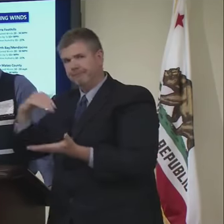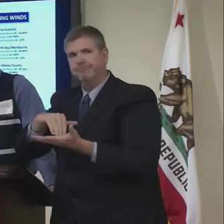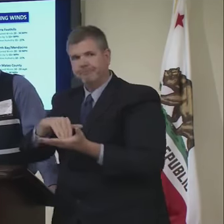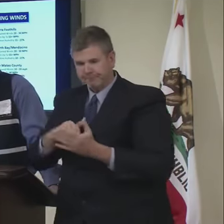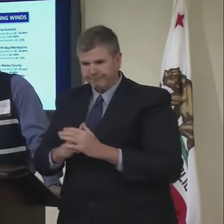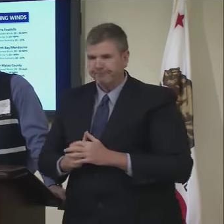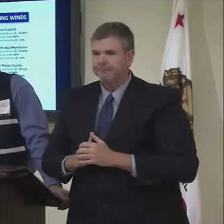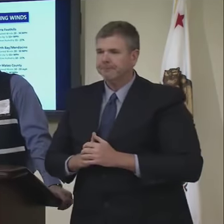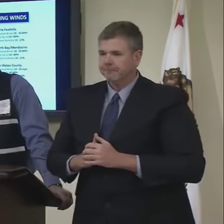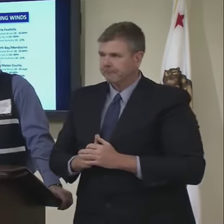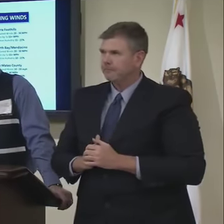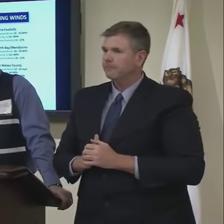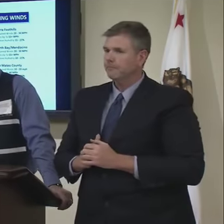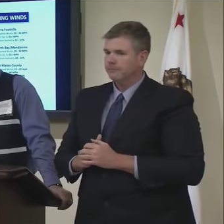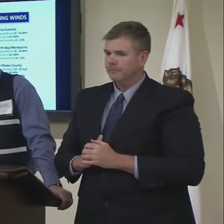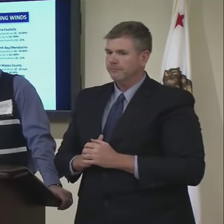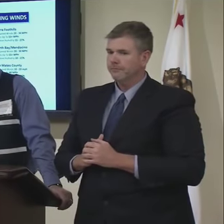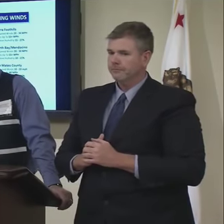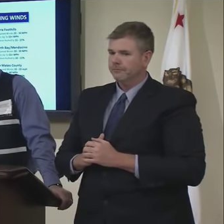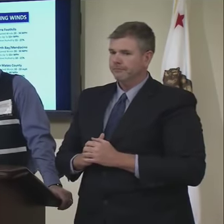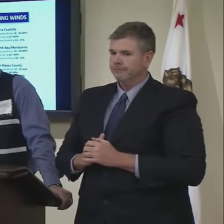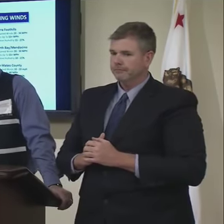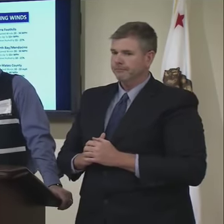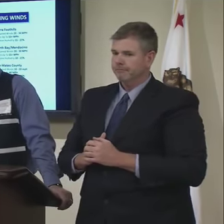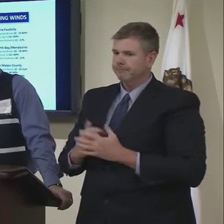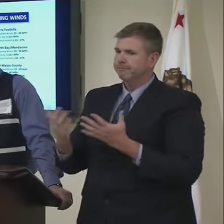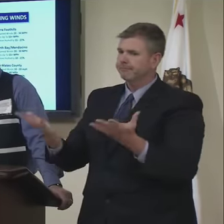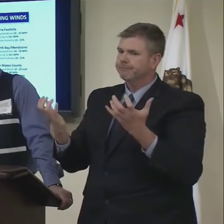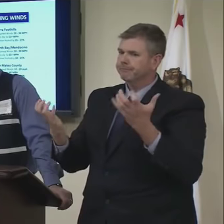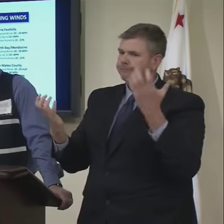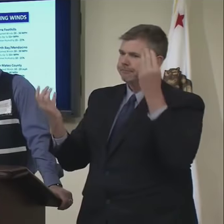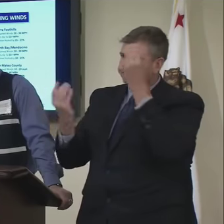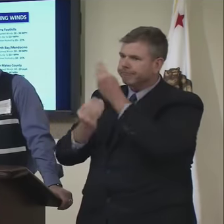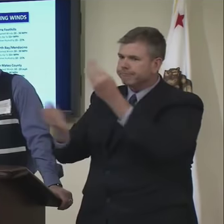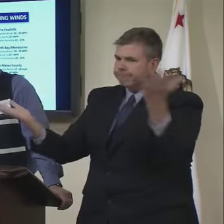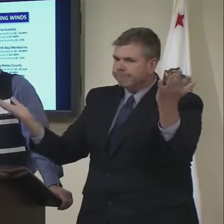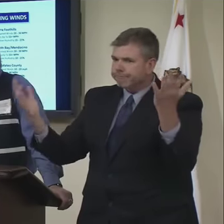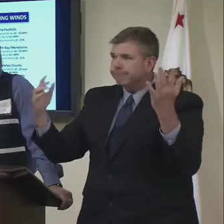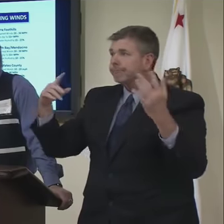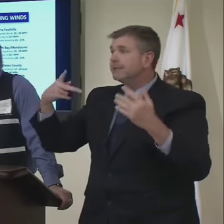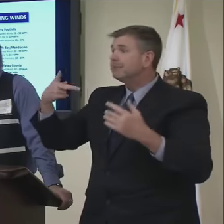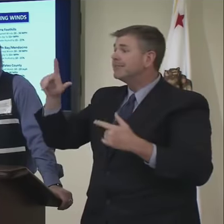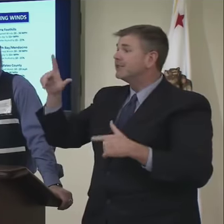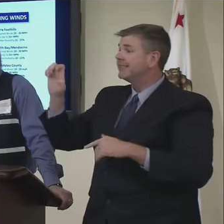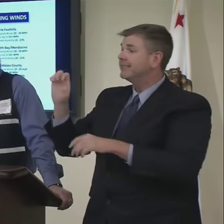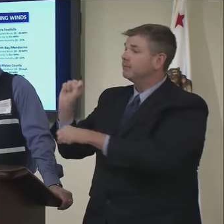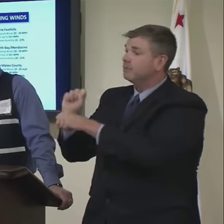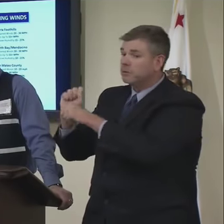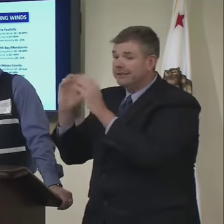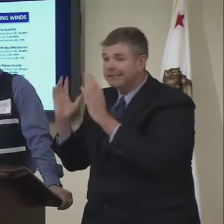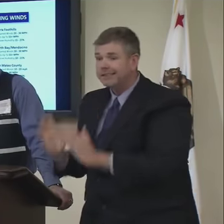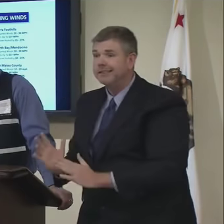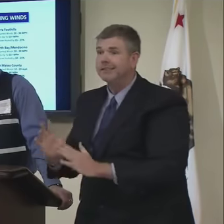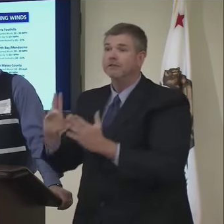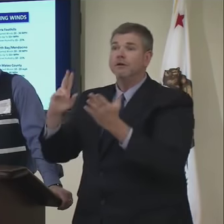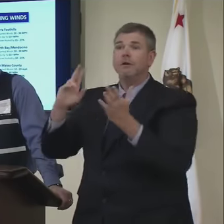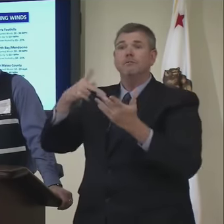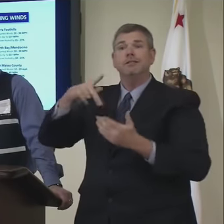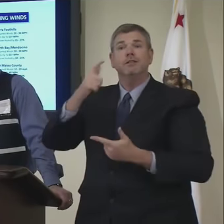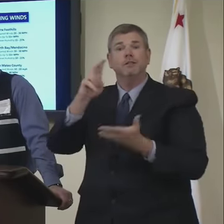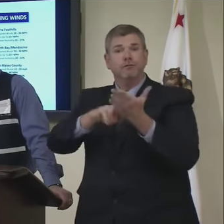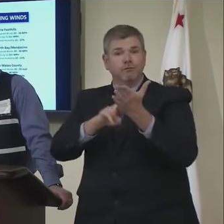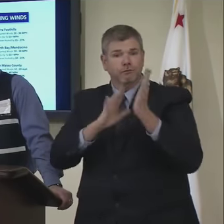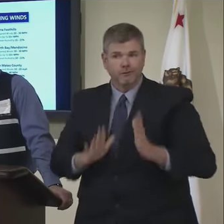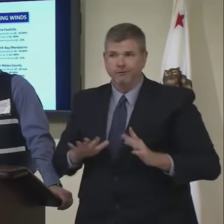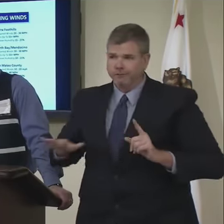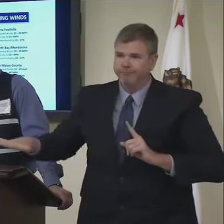Now, I want to say something very important to the many thousands of PG&E employees and contractors who work hard every day and who are now